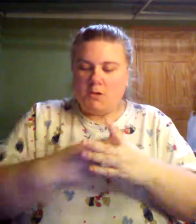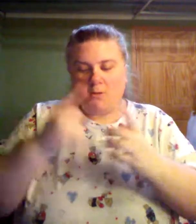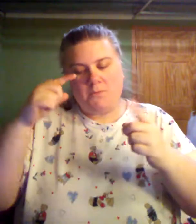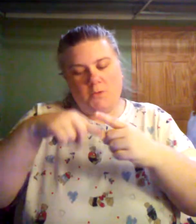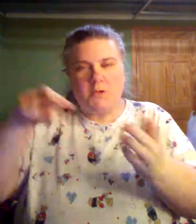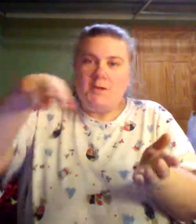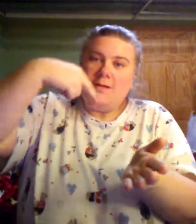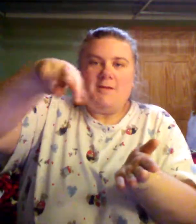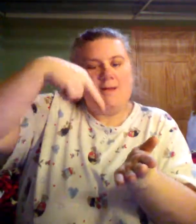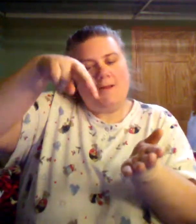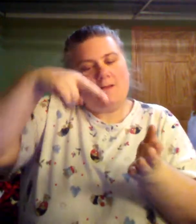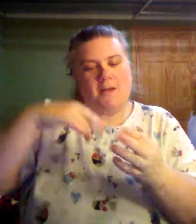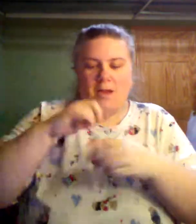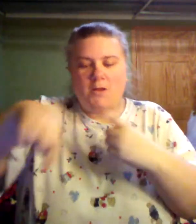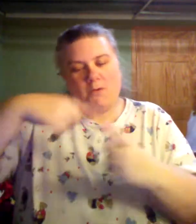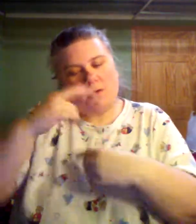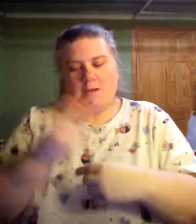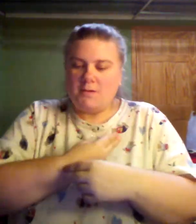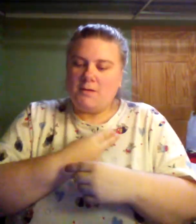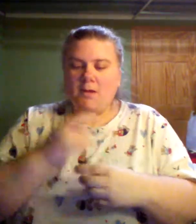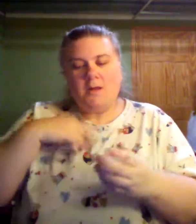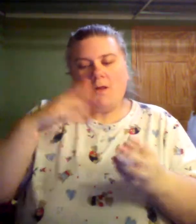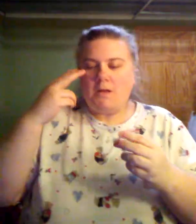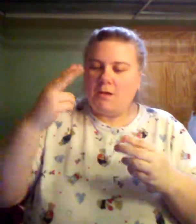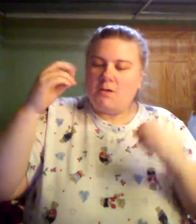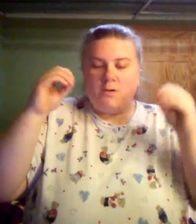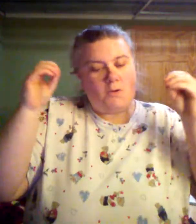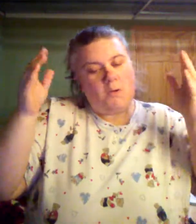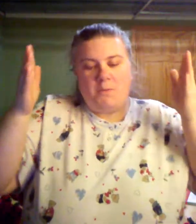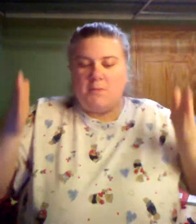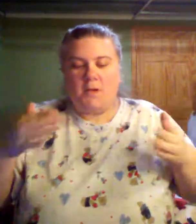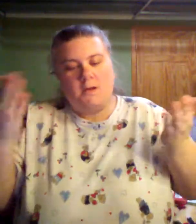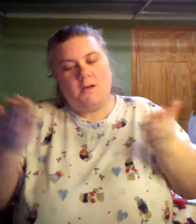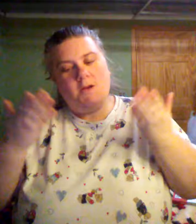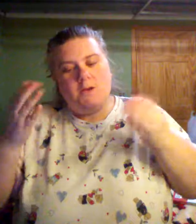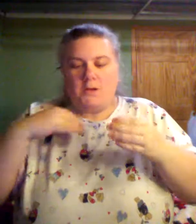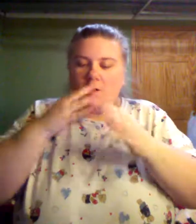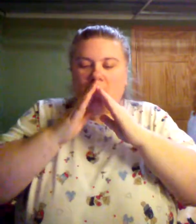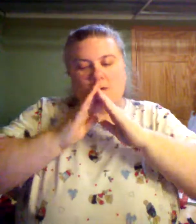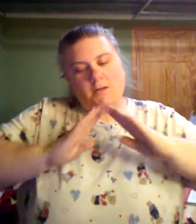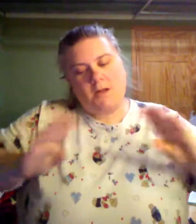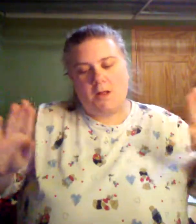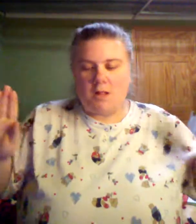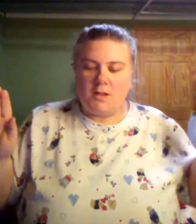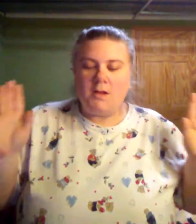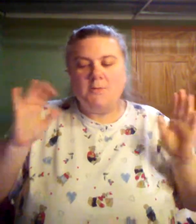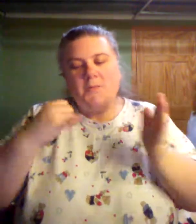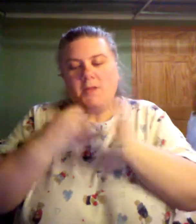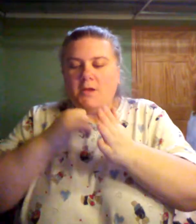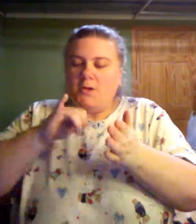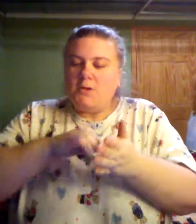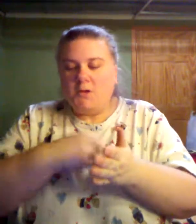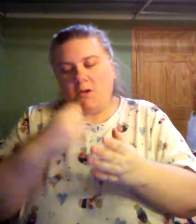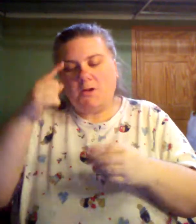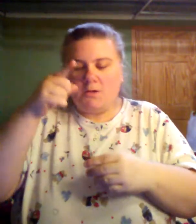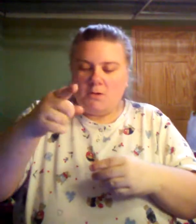to dance all around us I see nobody here in silence It's just